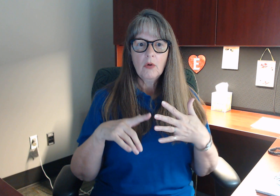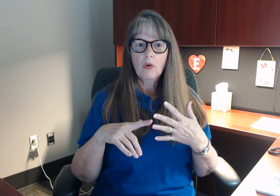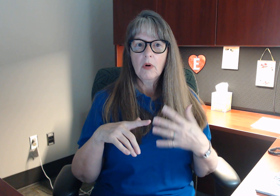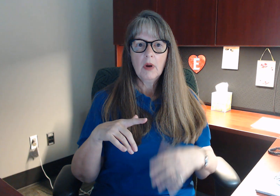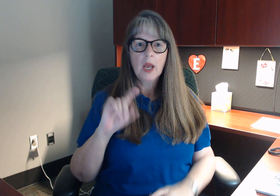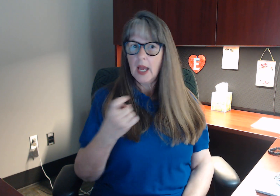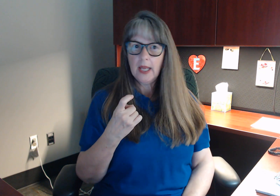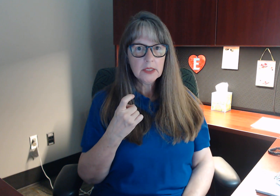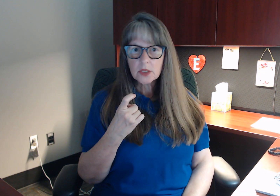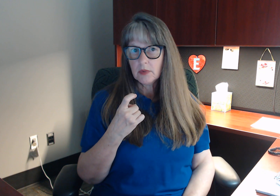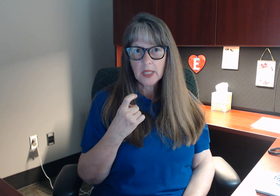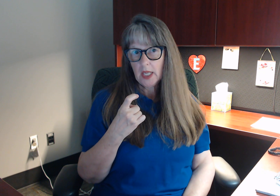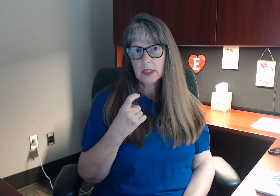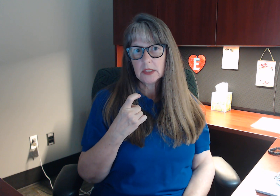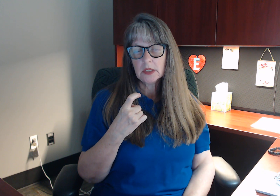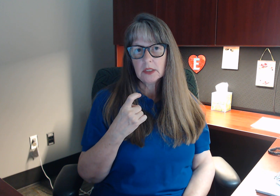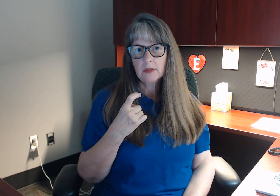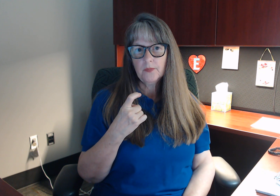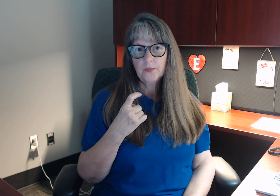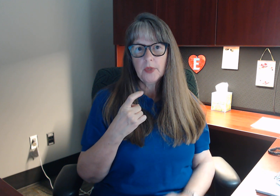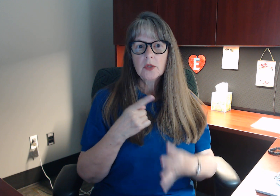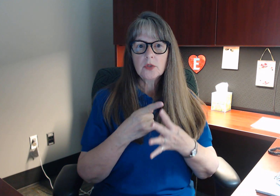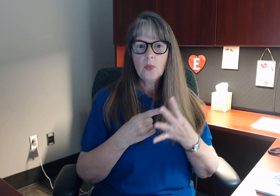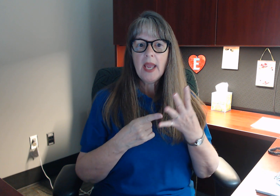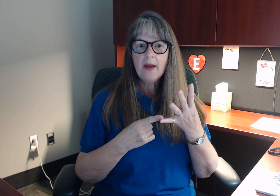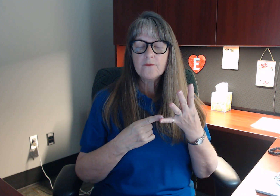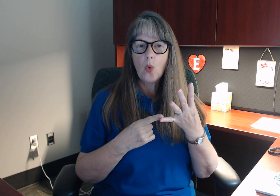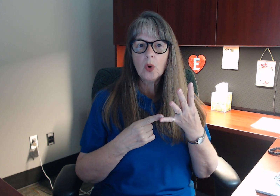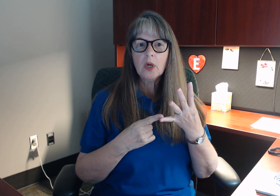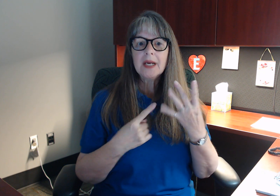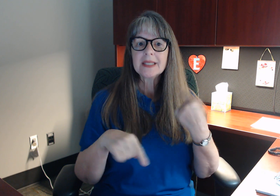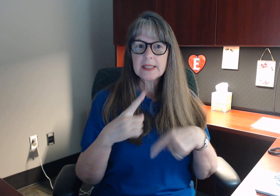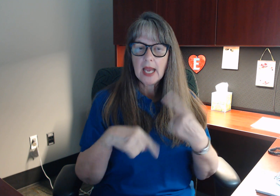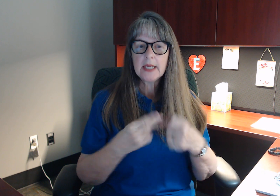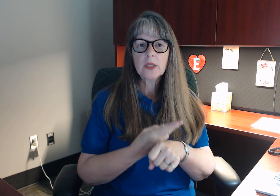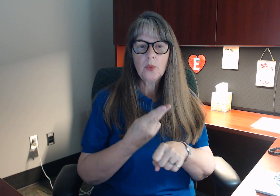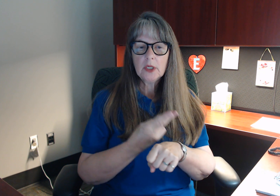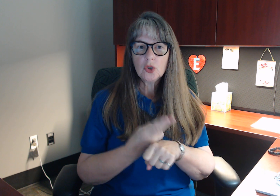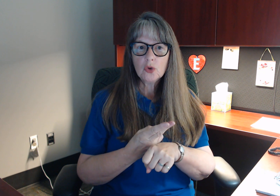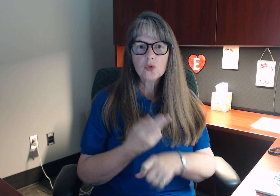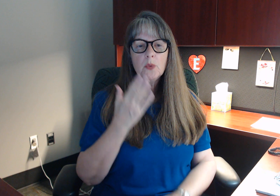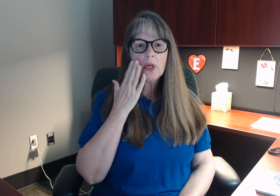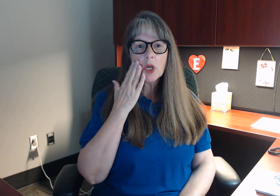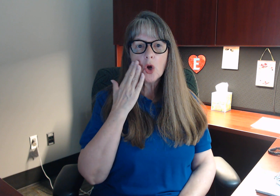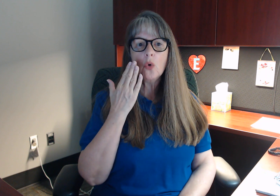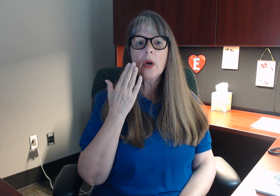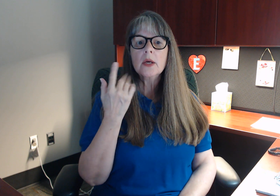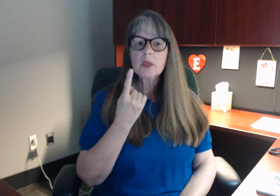or I'm doing that. So we have 4 signs that we can use when we know someone,